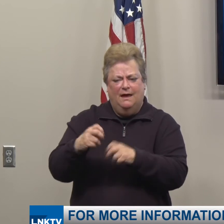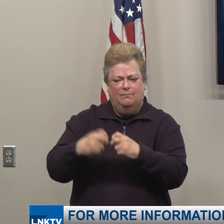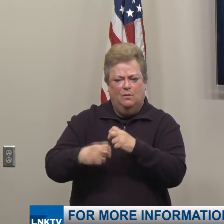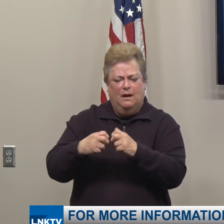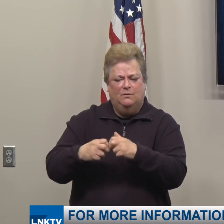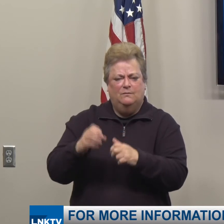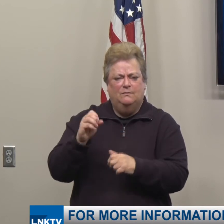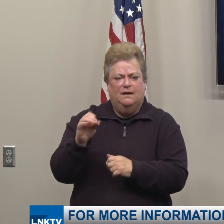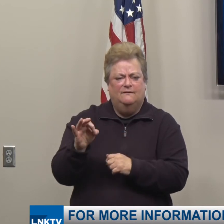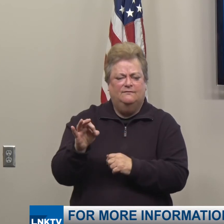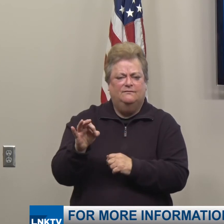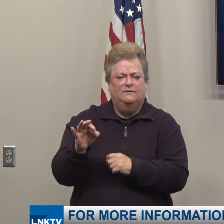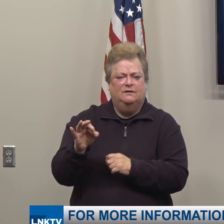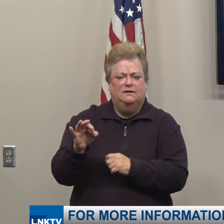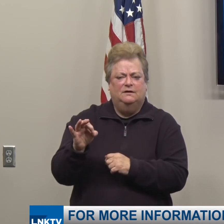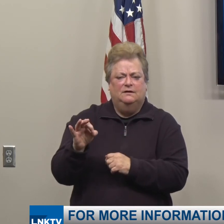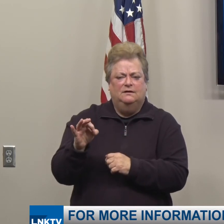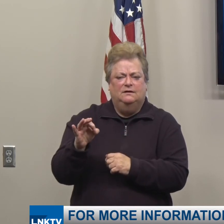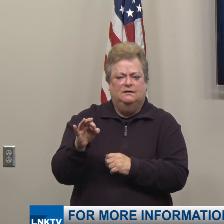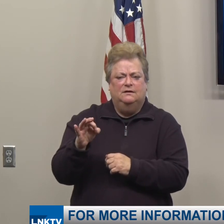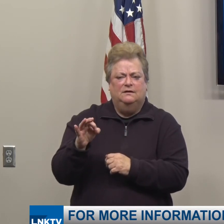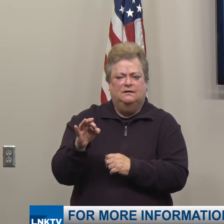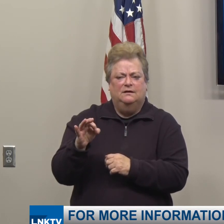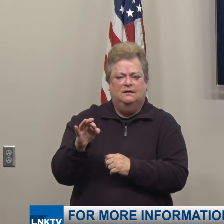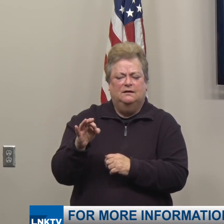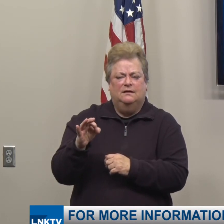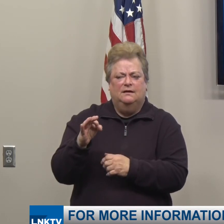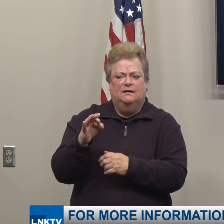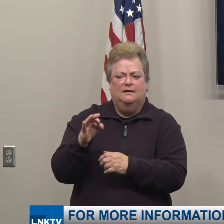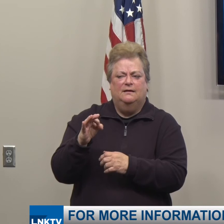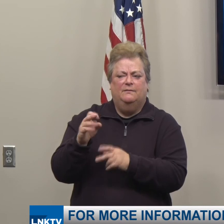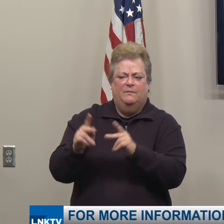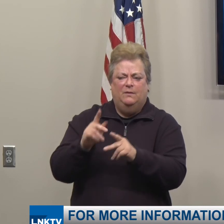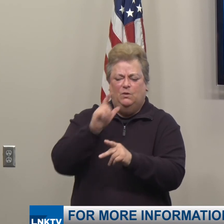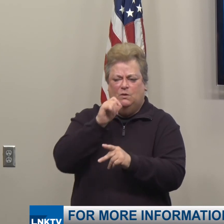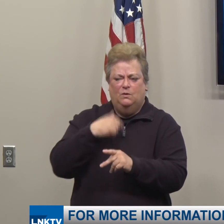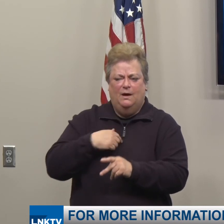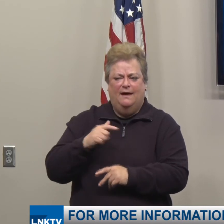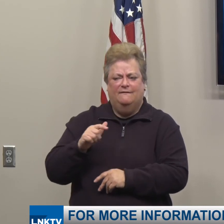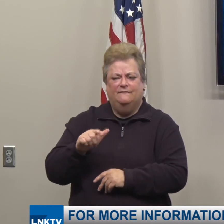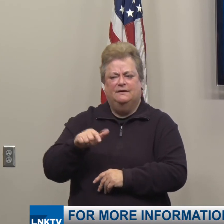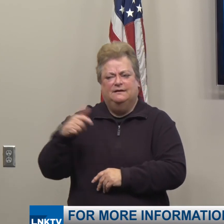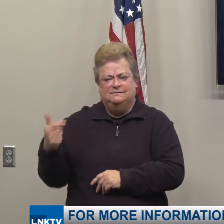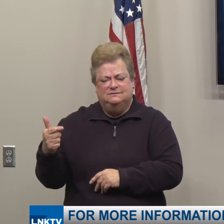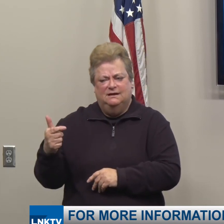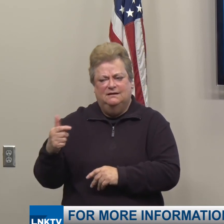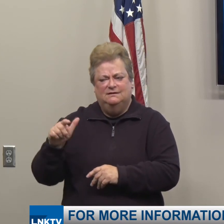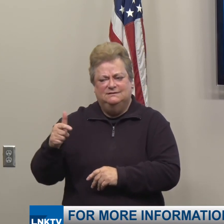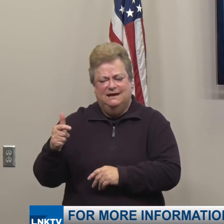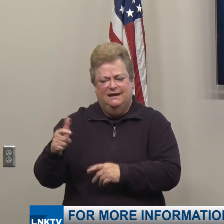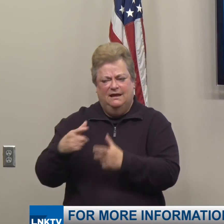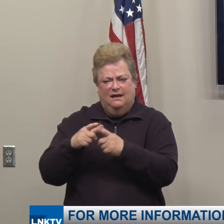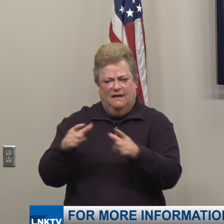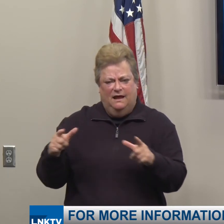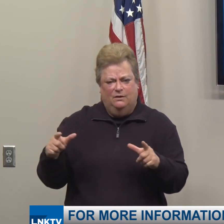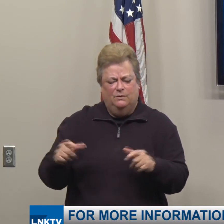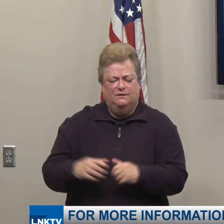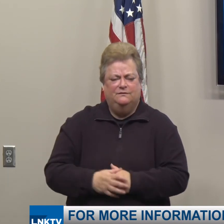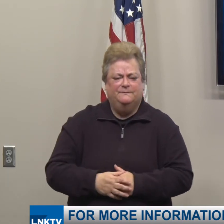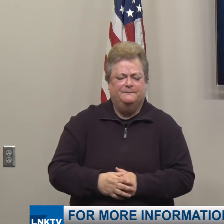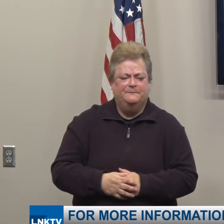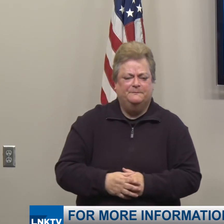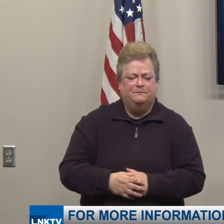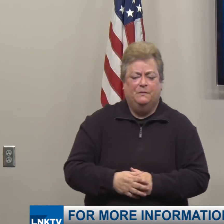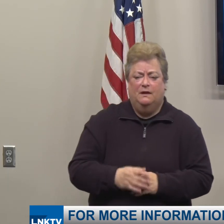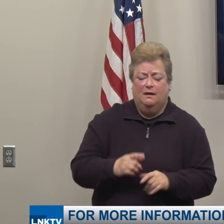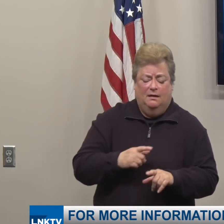of some people English is a second language? Yes. Yes. From the